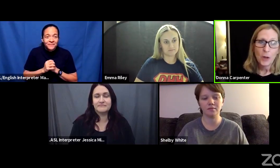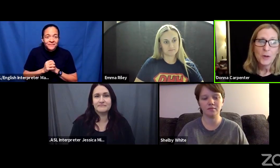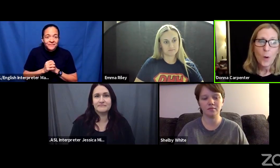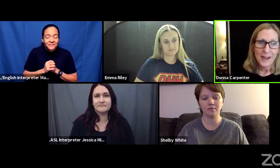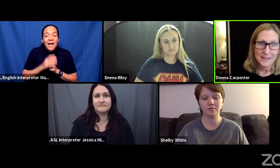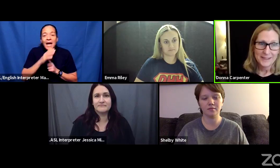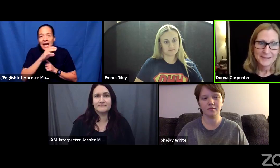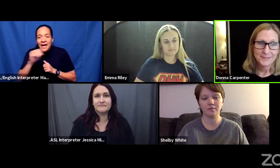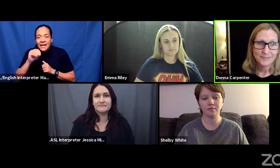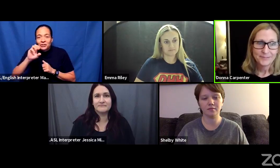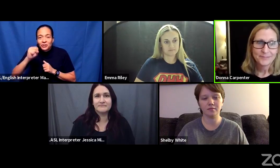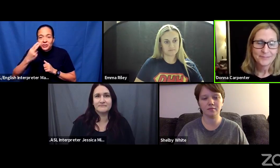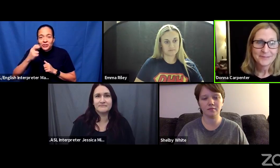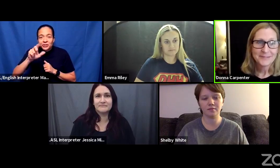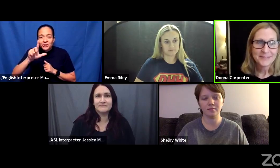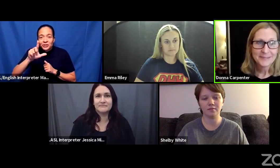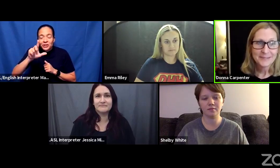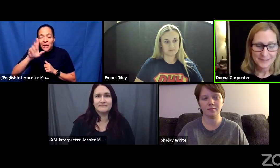and Shelby White.